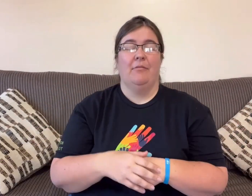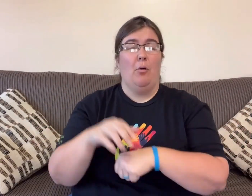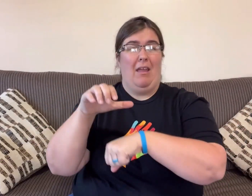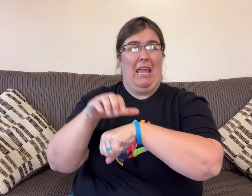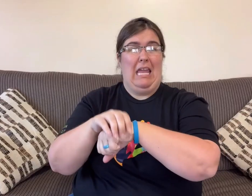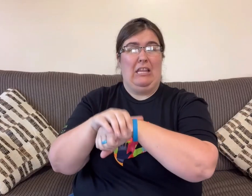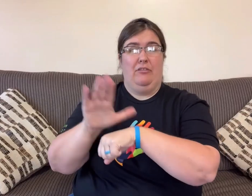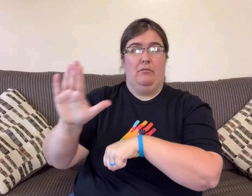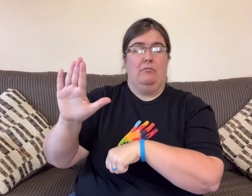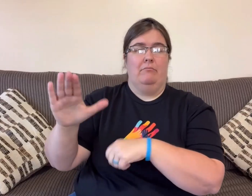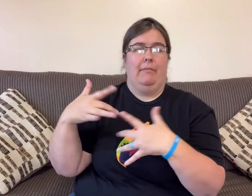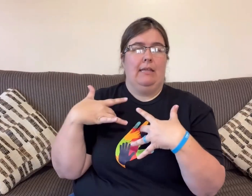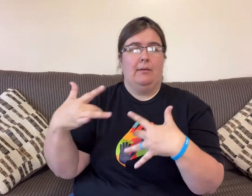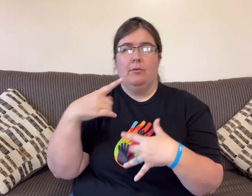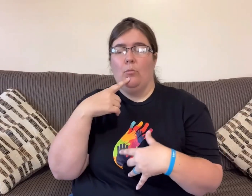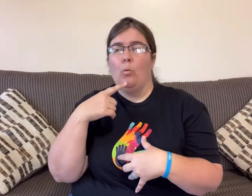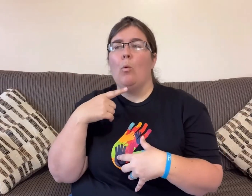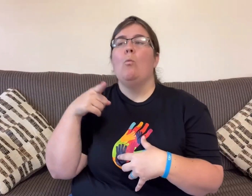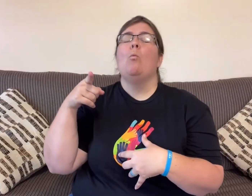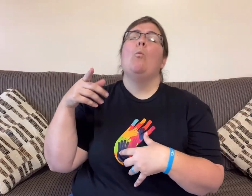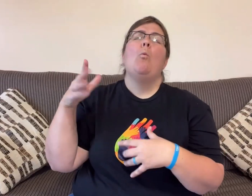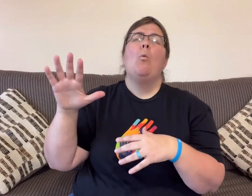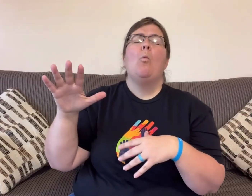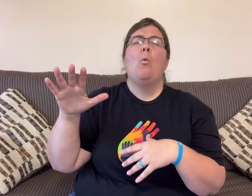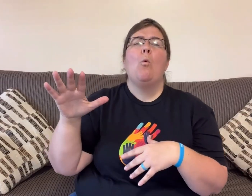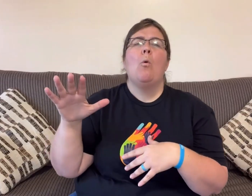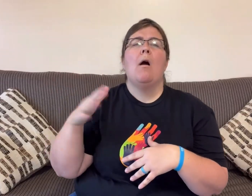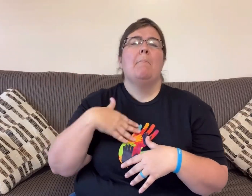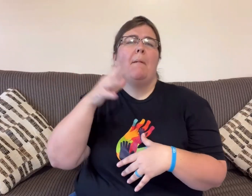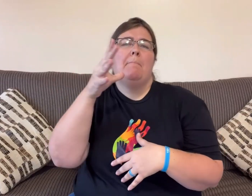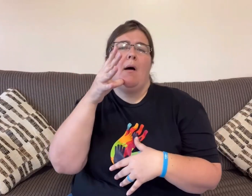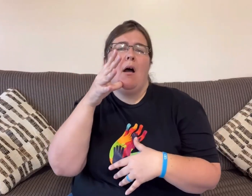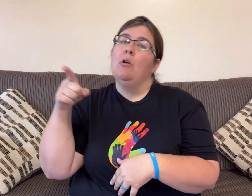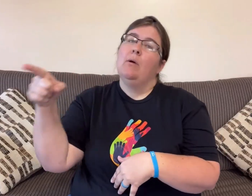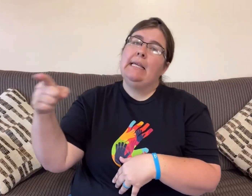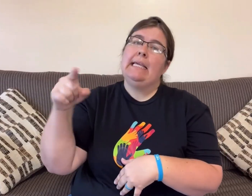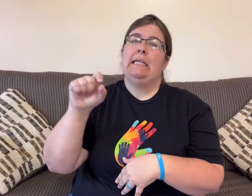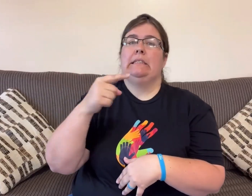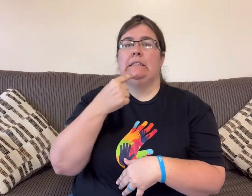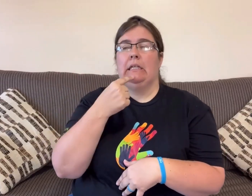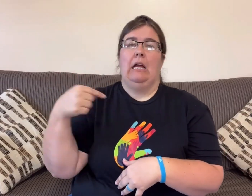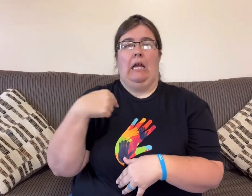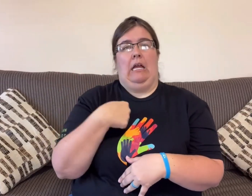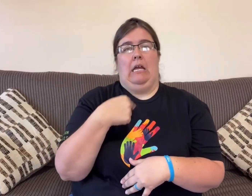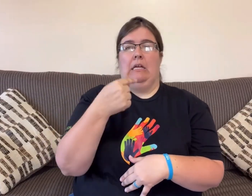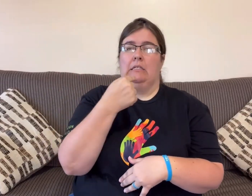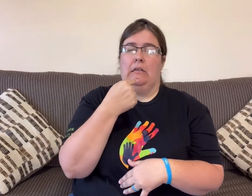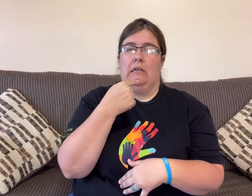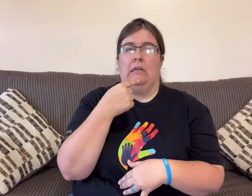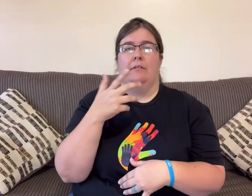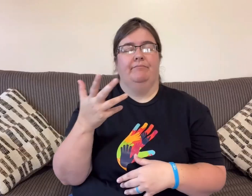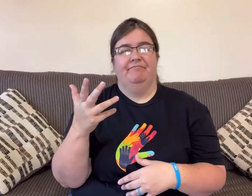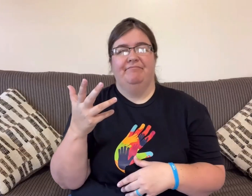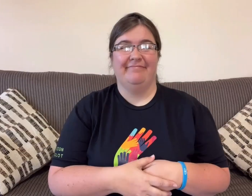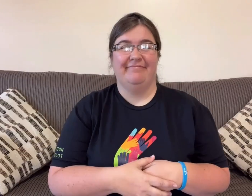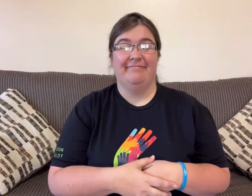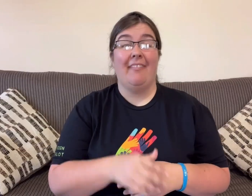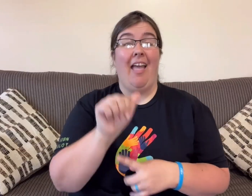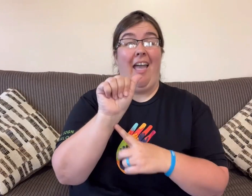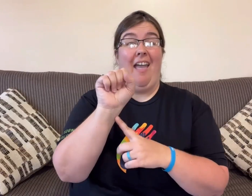Now, in English, you'll typically say, my mom said, or he said, and then I said. But in ASL,